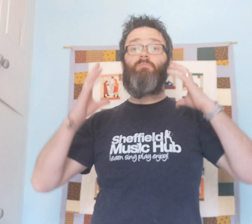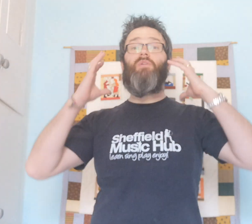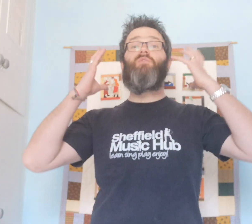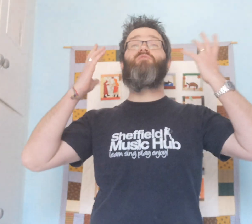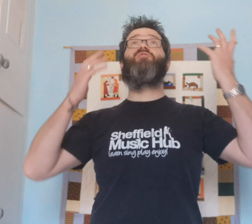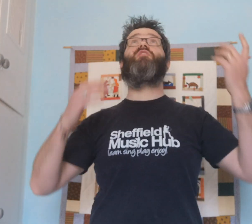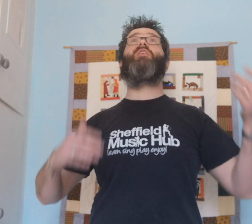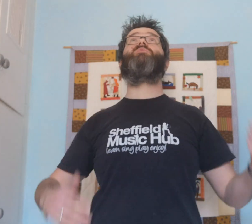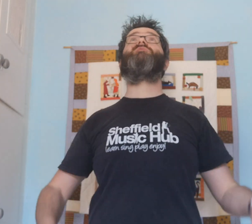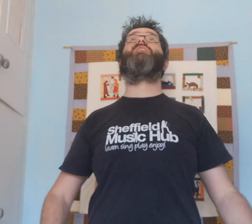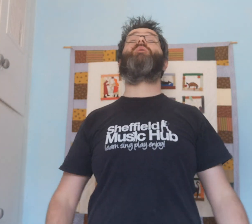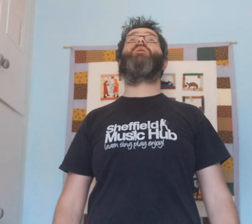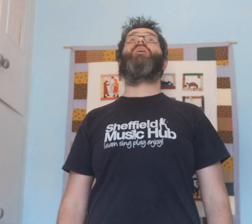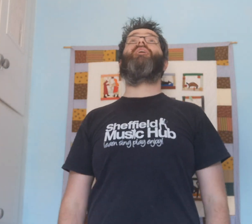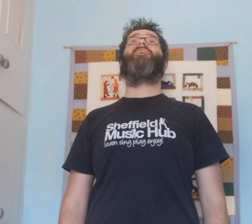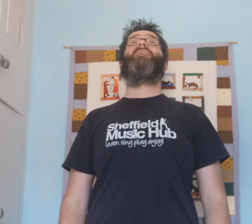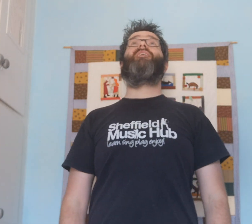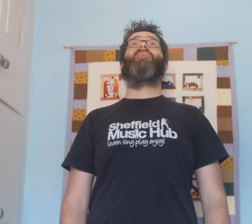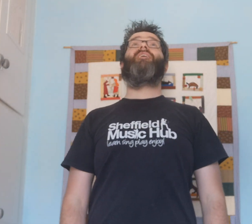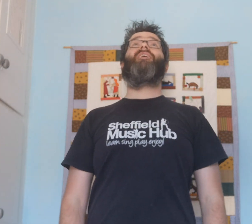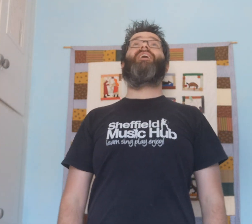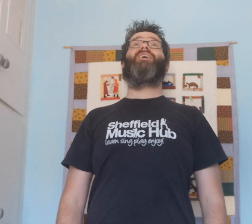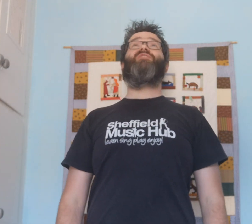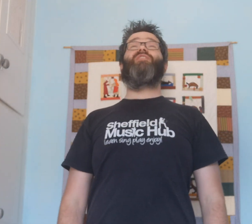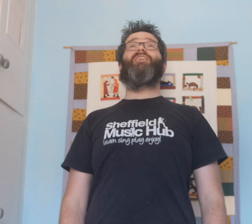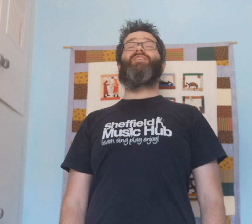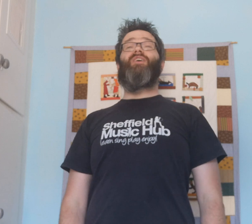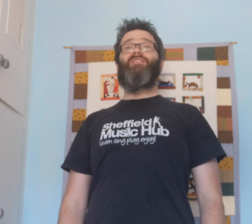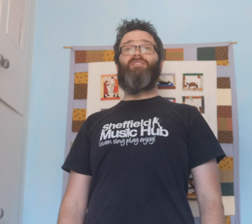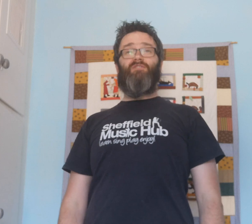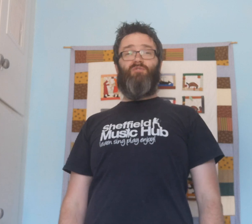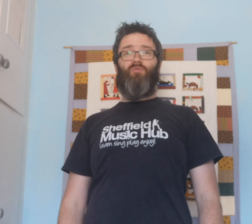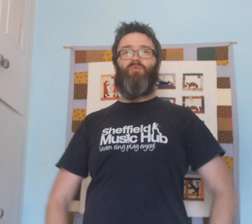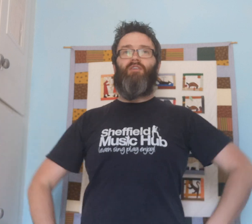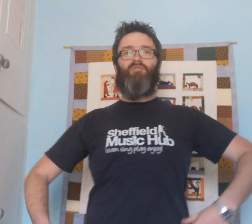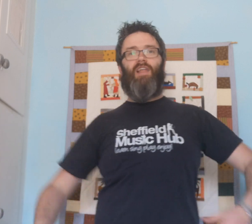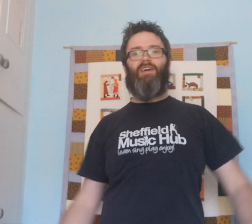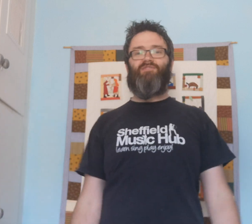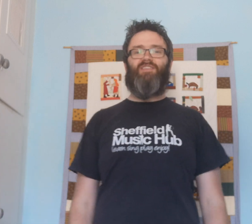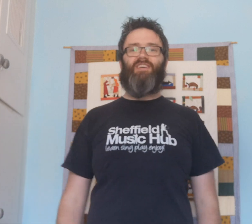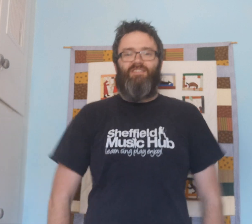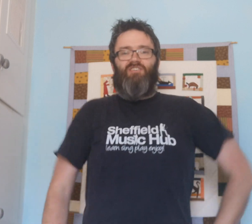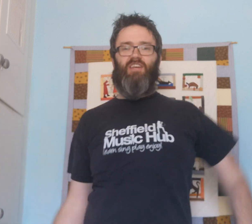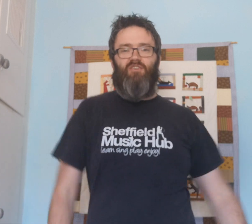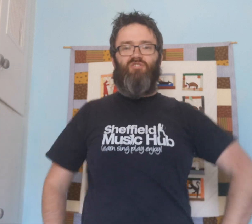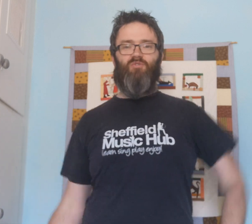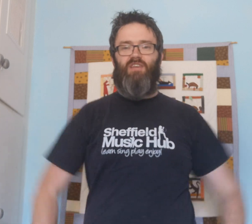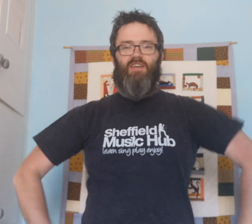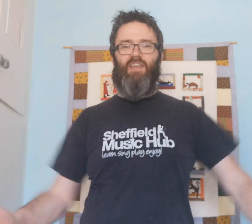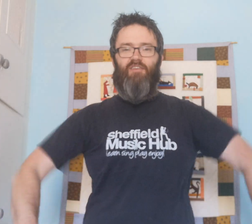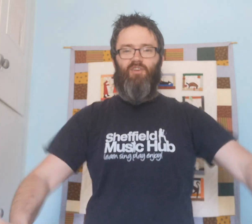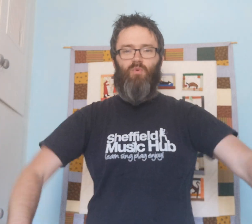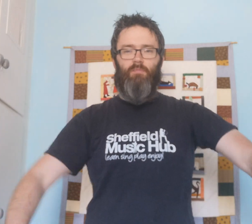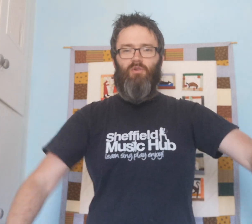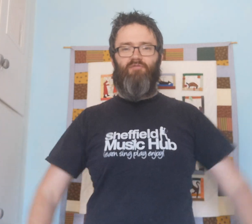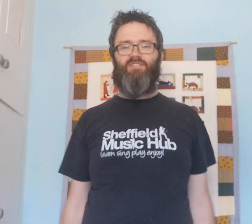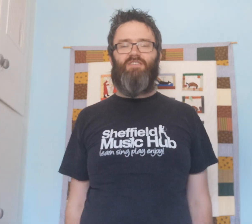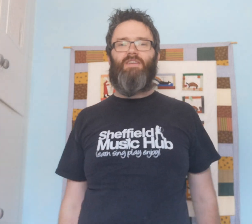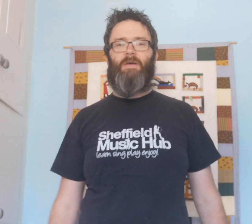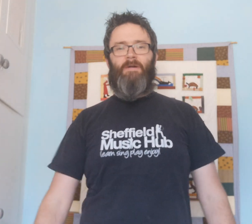balloon floating up high, and you're feeling nice and tall and relaxed. Fantastic. Shake those shoulders out again, have a little wibble. Fantastic.